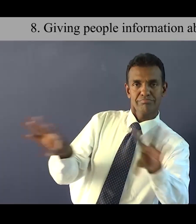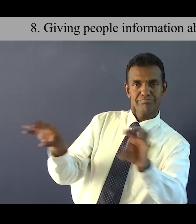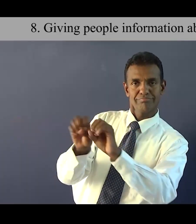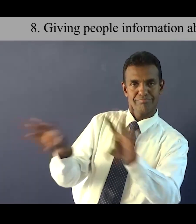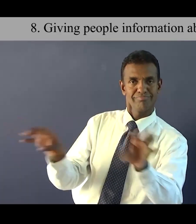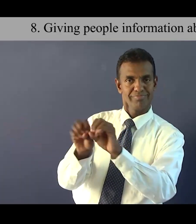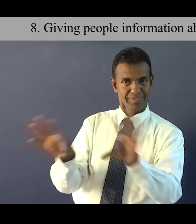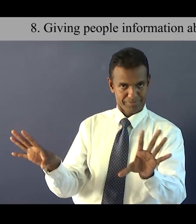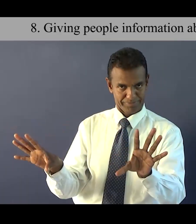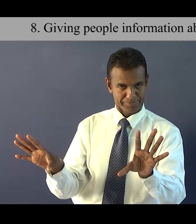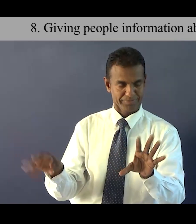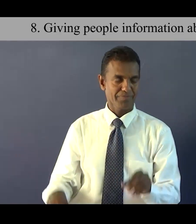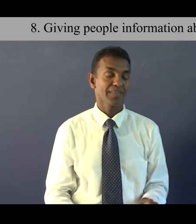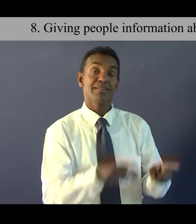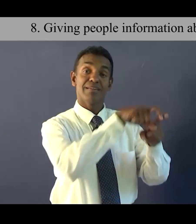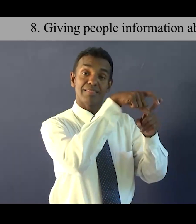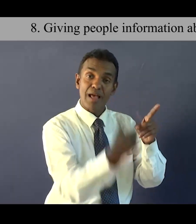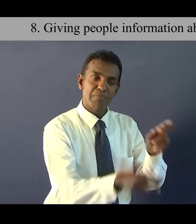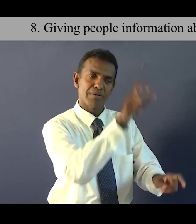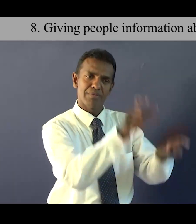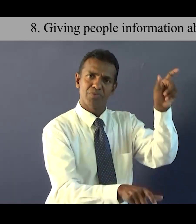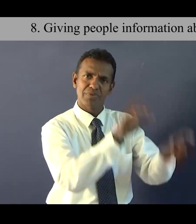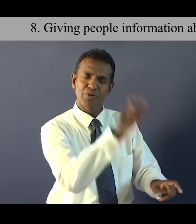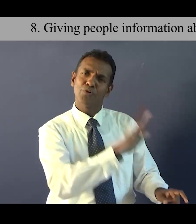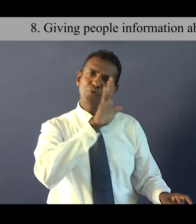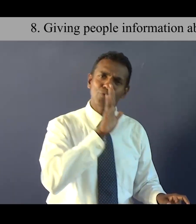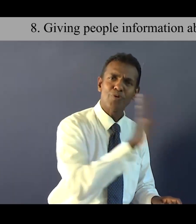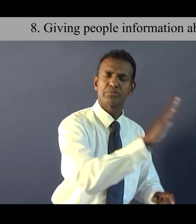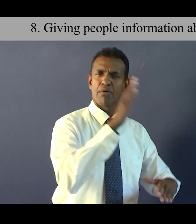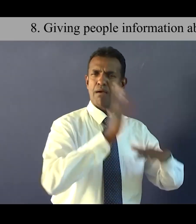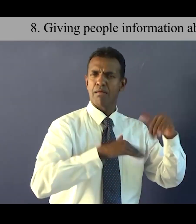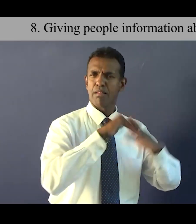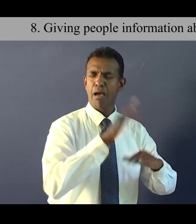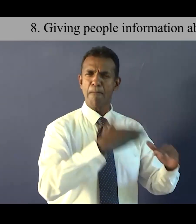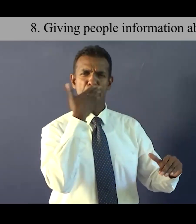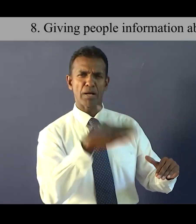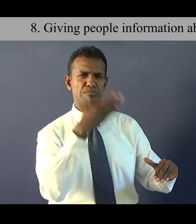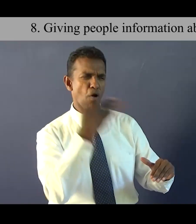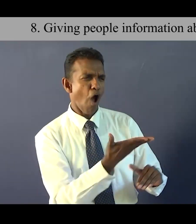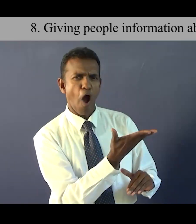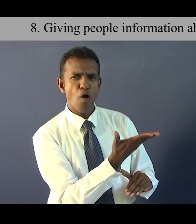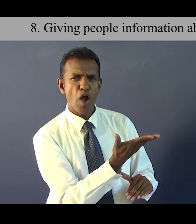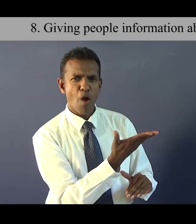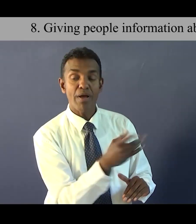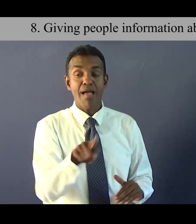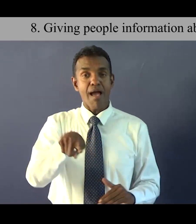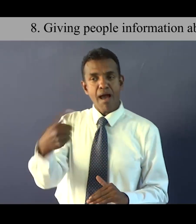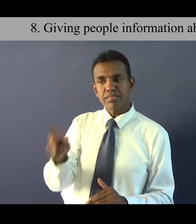They should do this by having campaigns to change the way